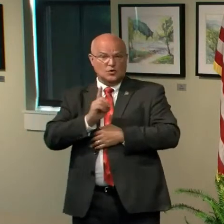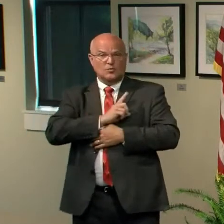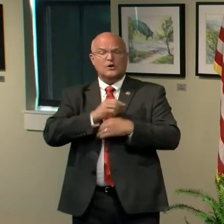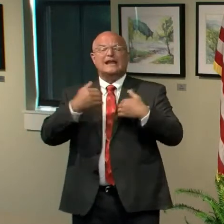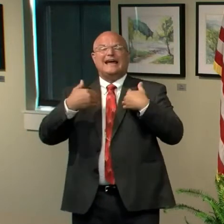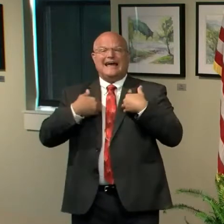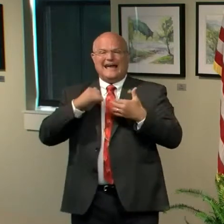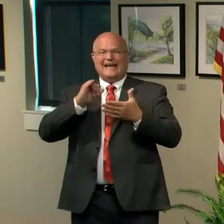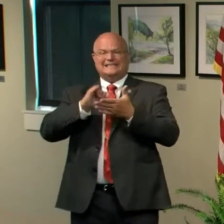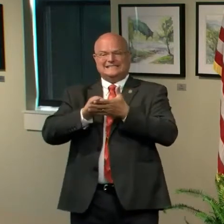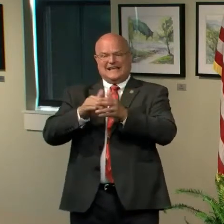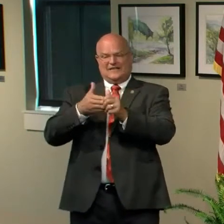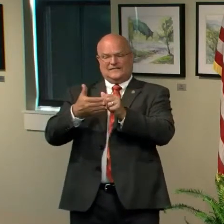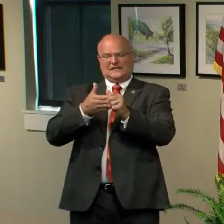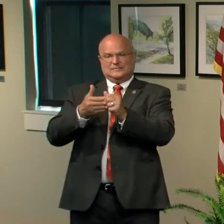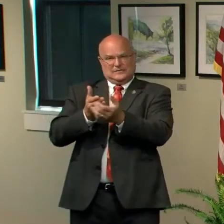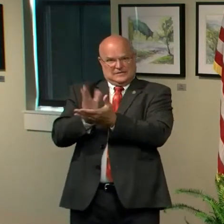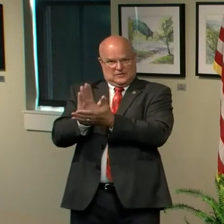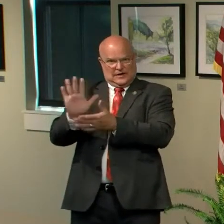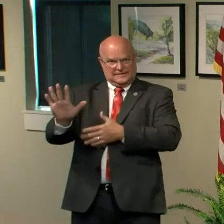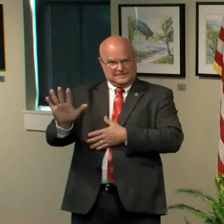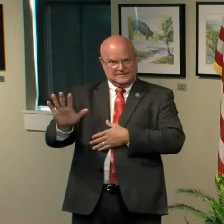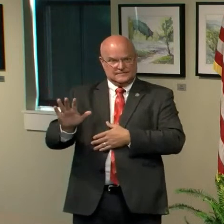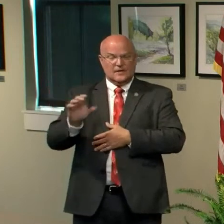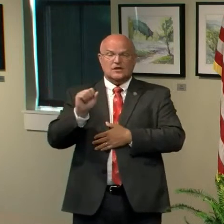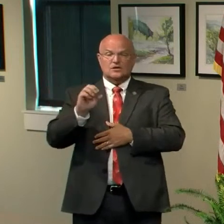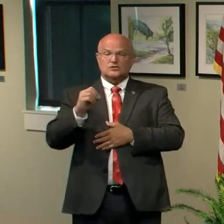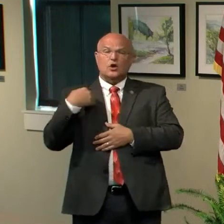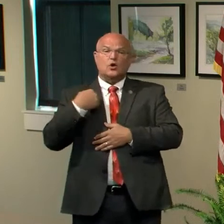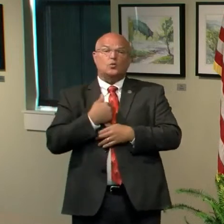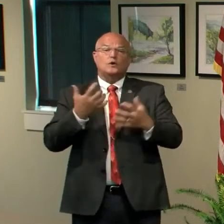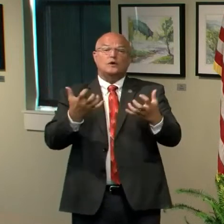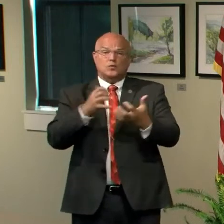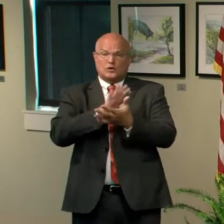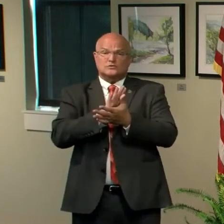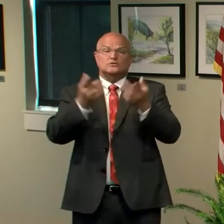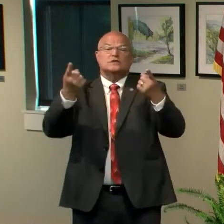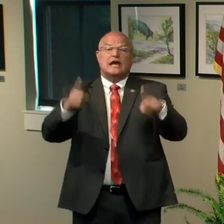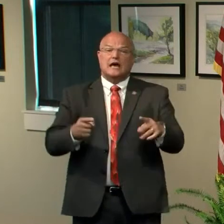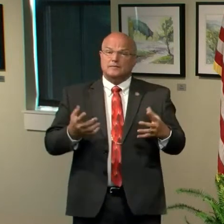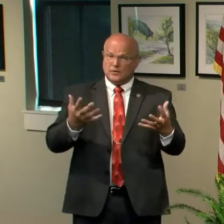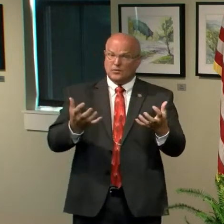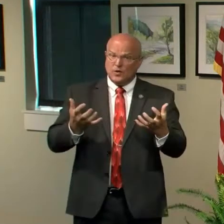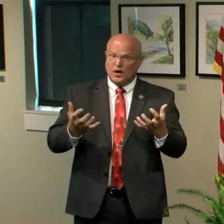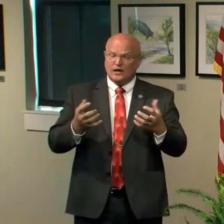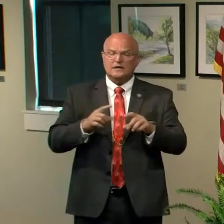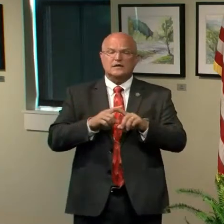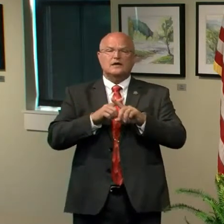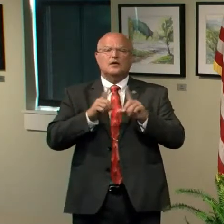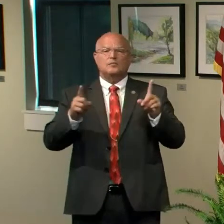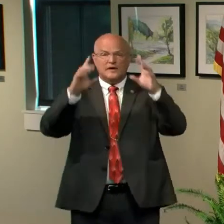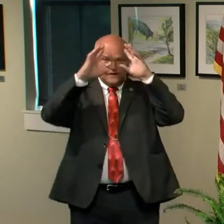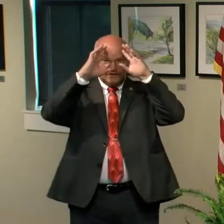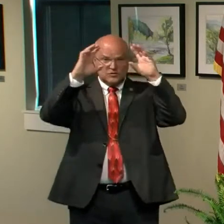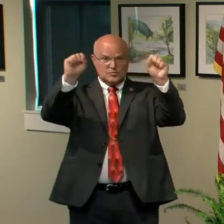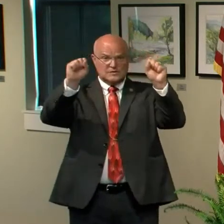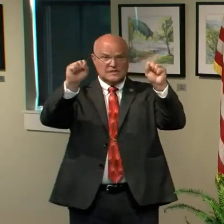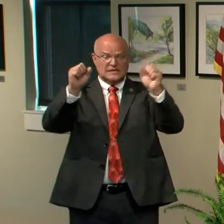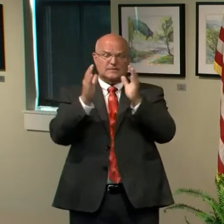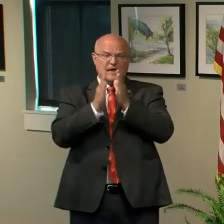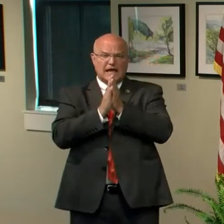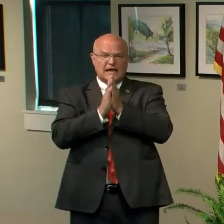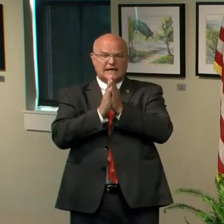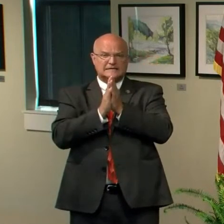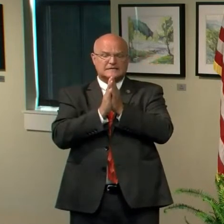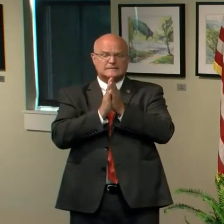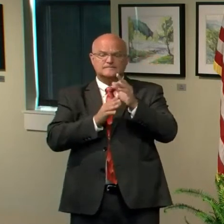you know, has that flexibility. And so we want school to happen, but the superintendents have been asked